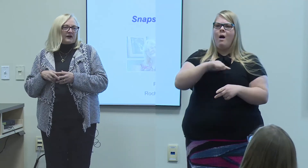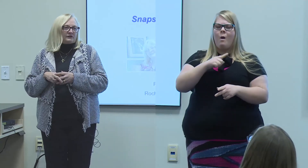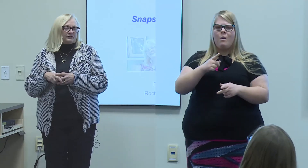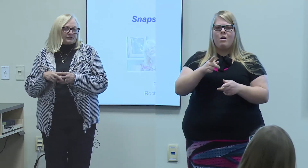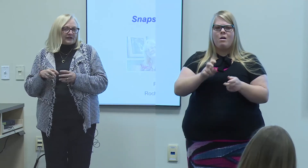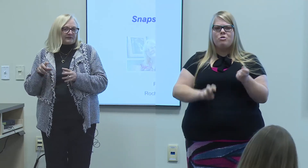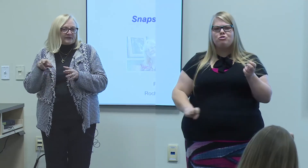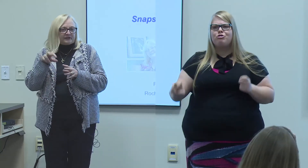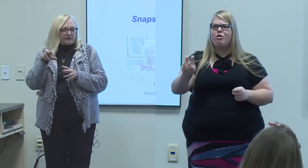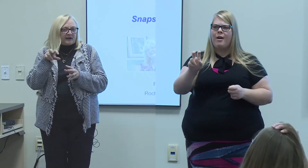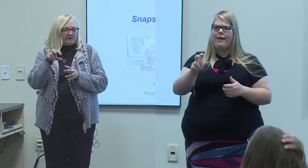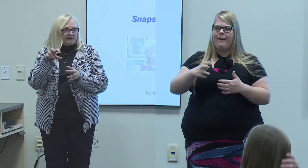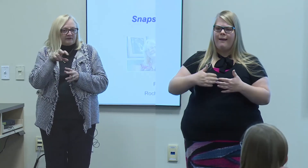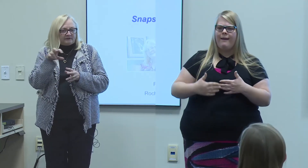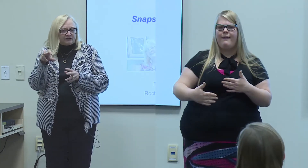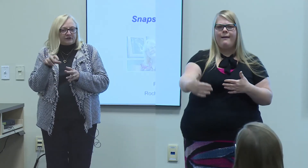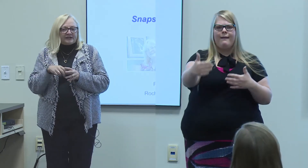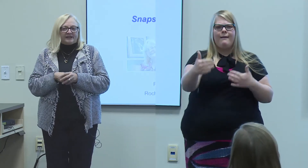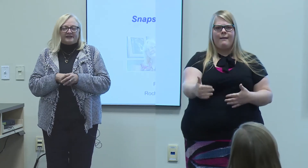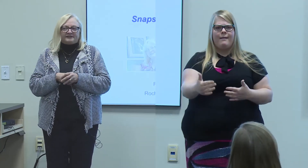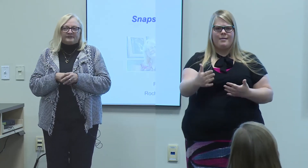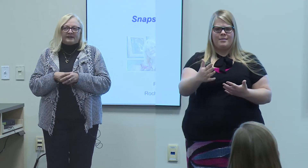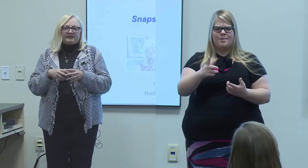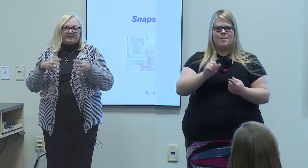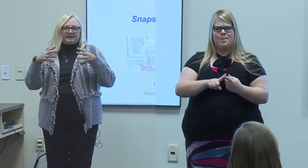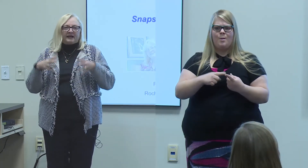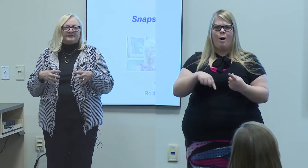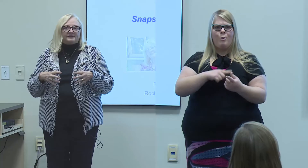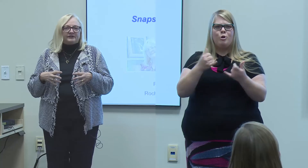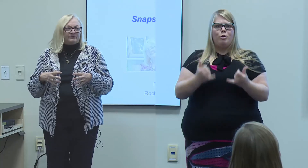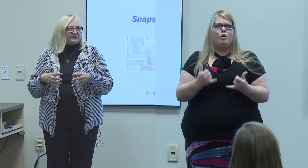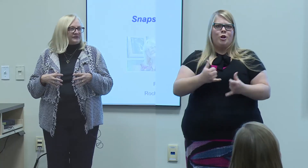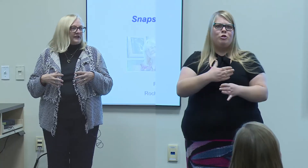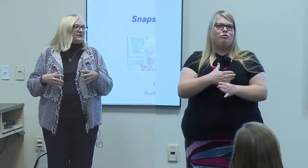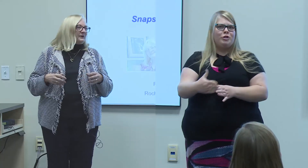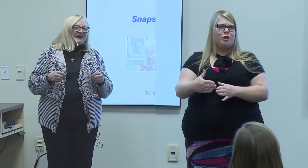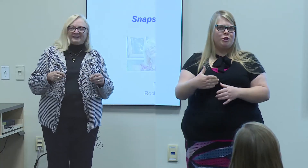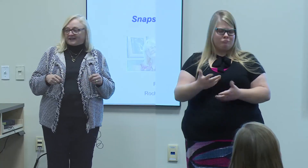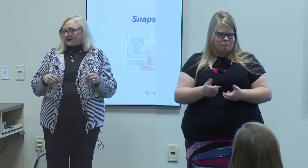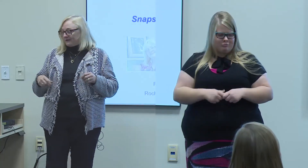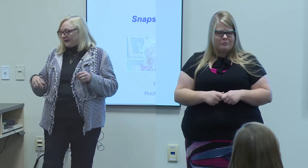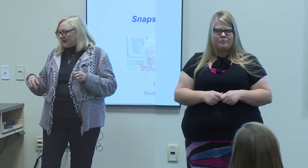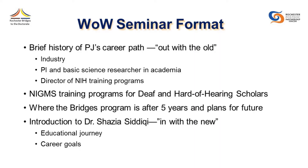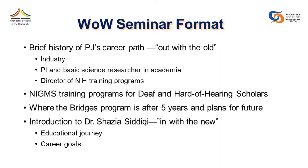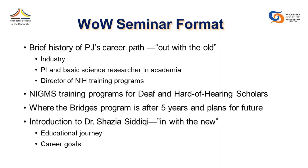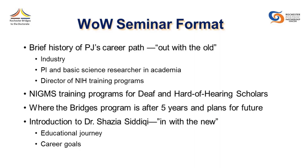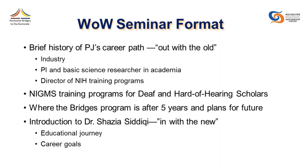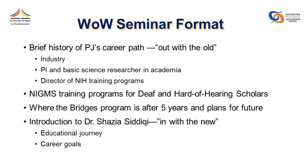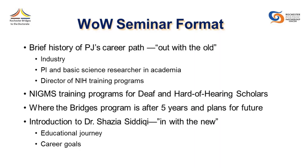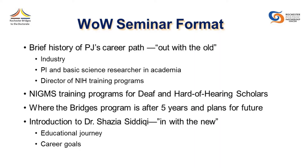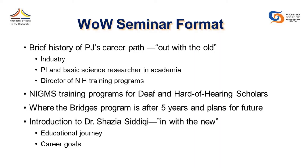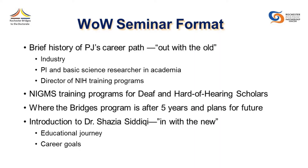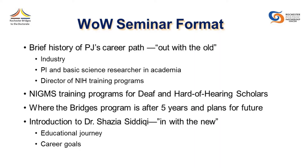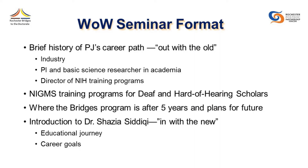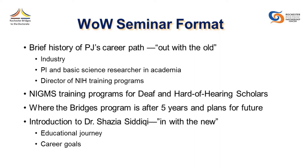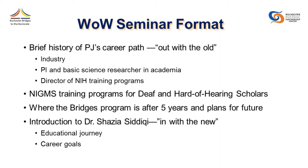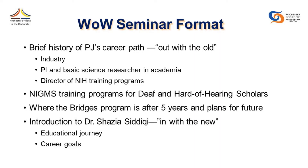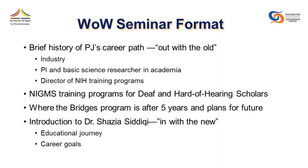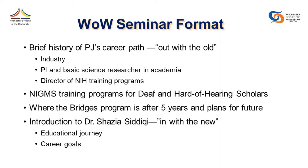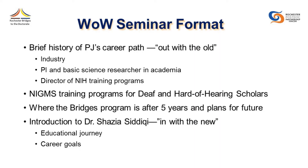of our trajectory and travel journey that got us to the career stage we're at now.